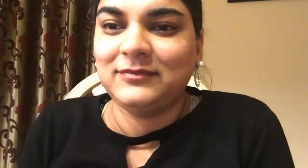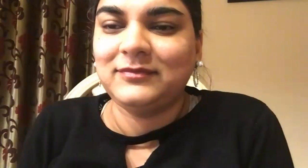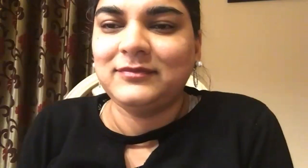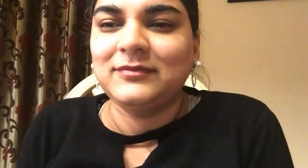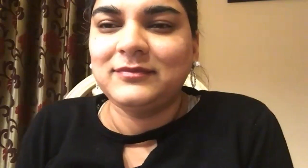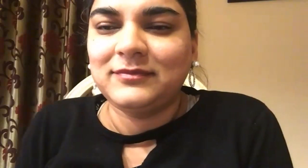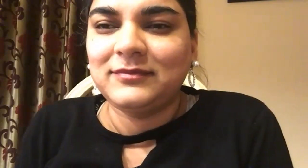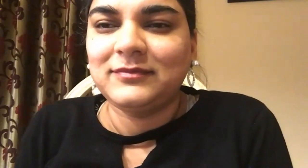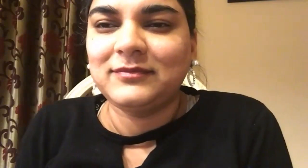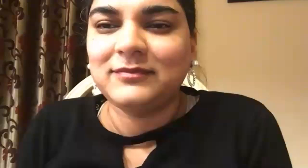heartwarming and awesome.